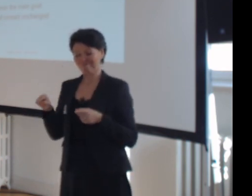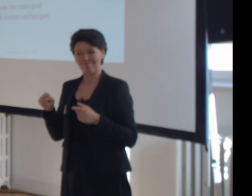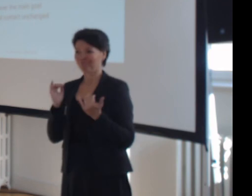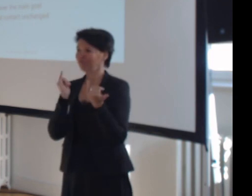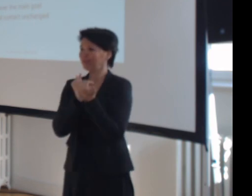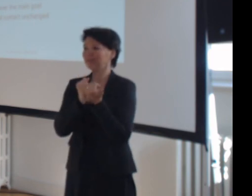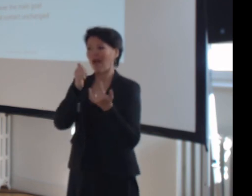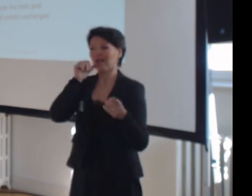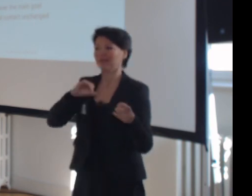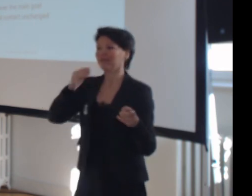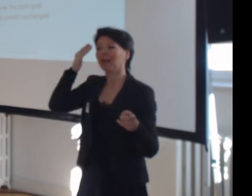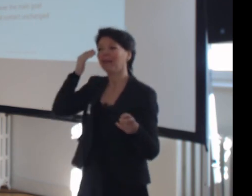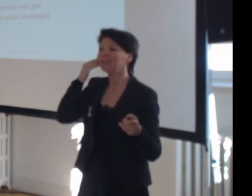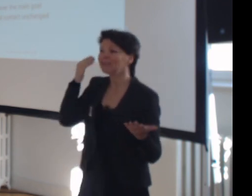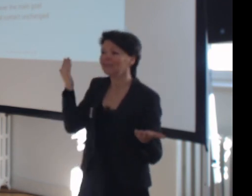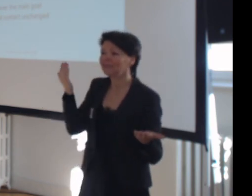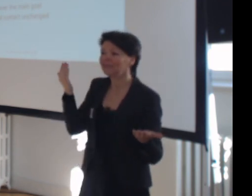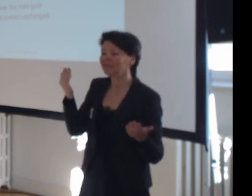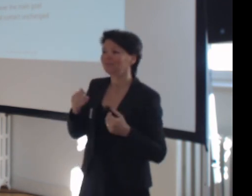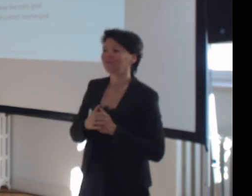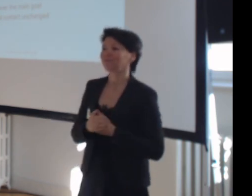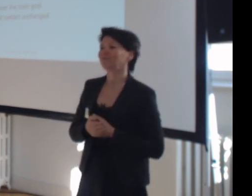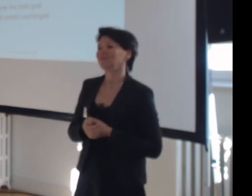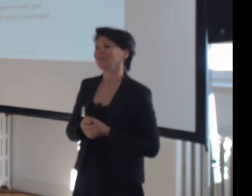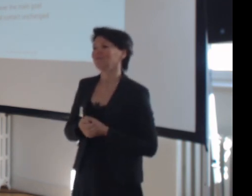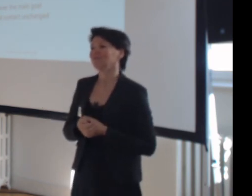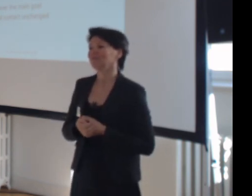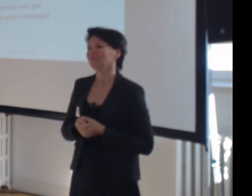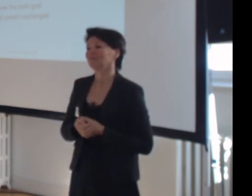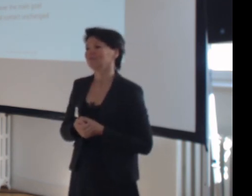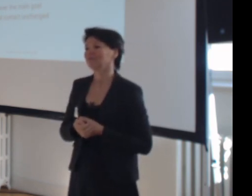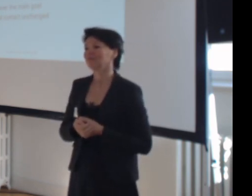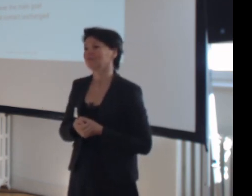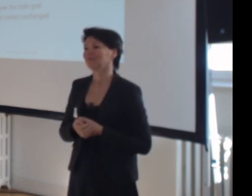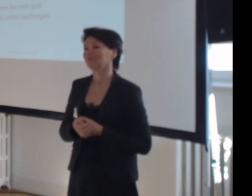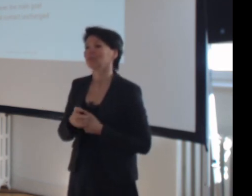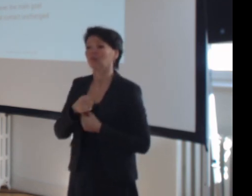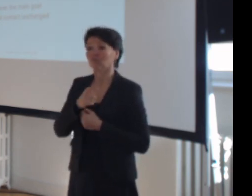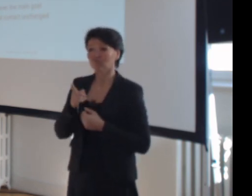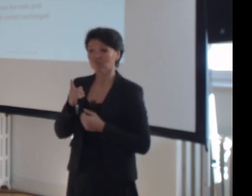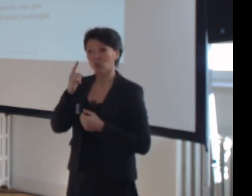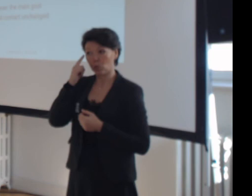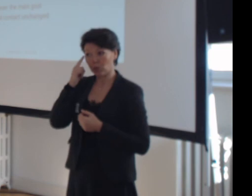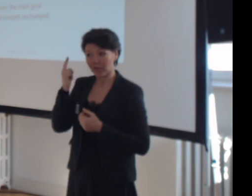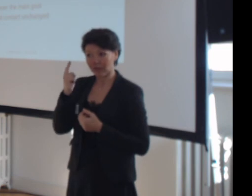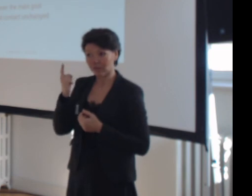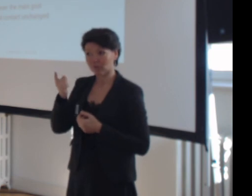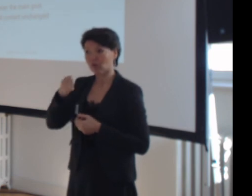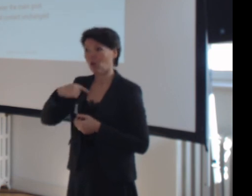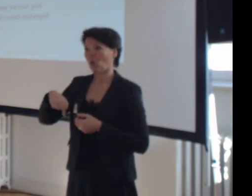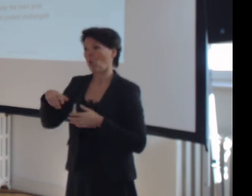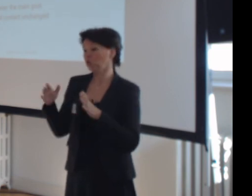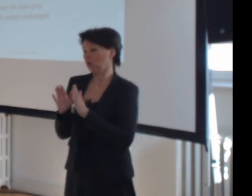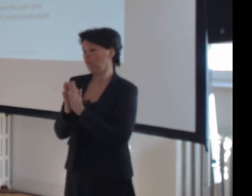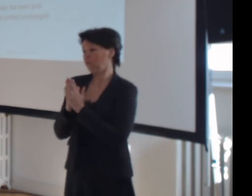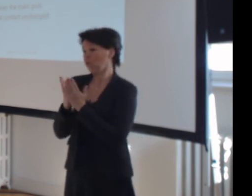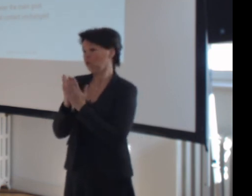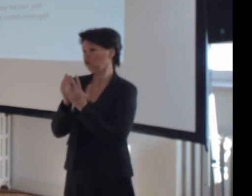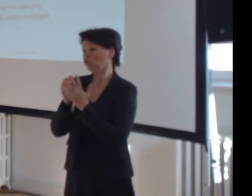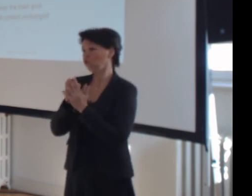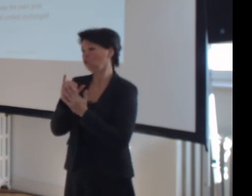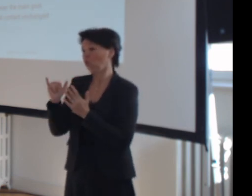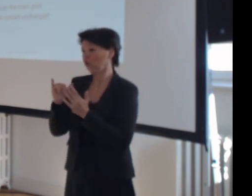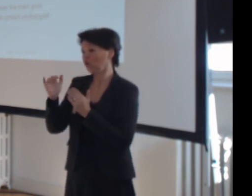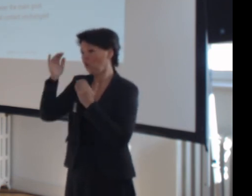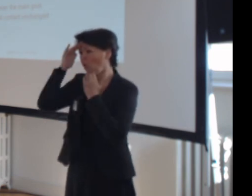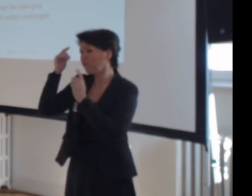no longer provide an answer. But as you know, our books were never really the main goal,